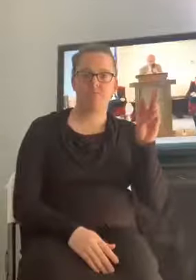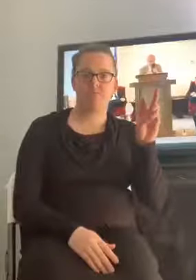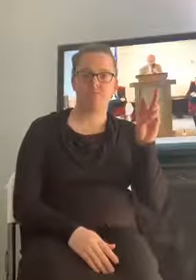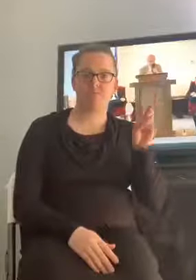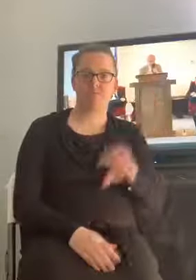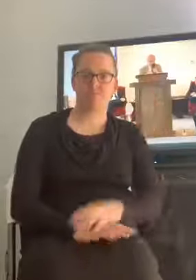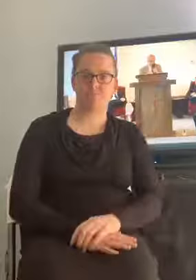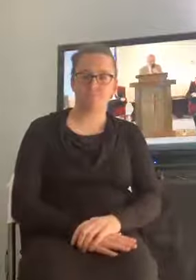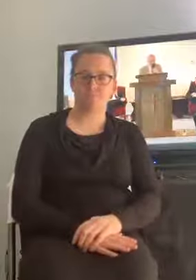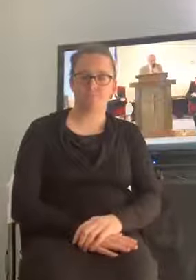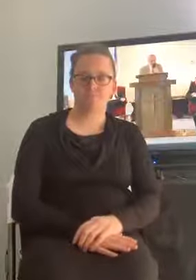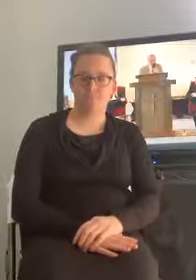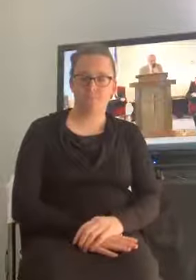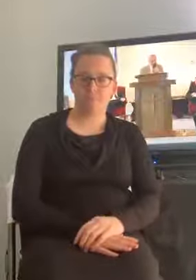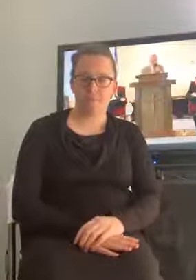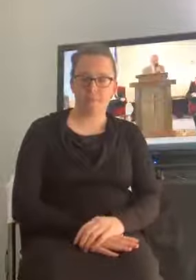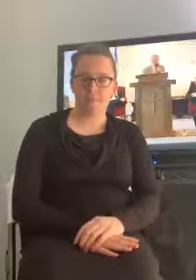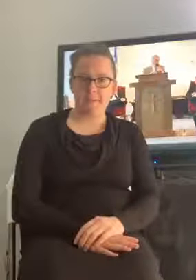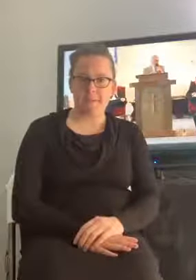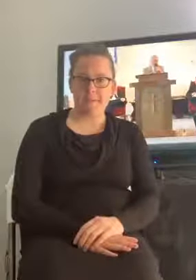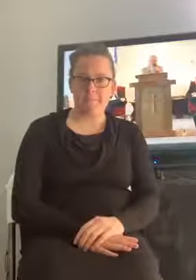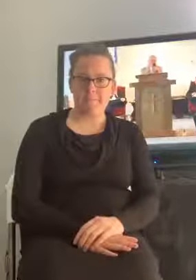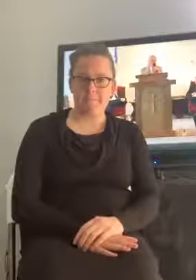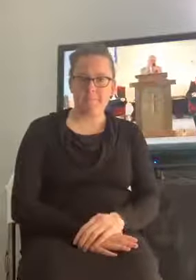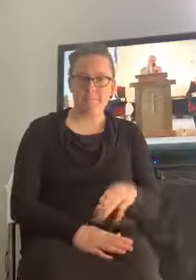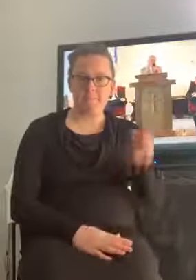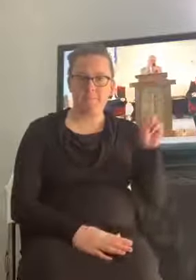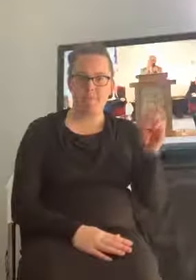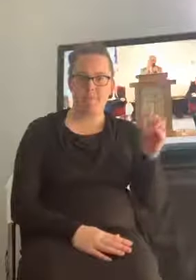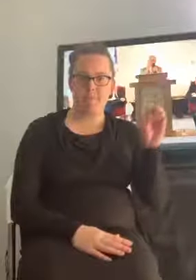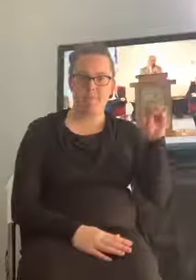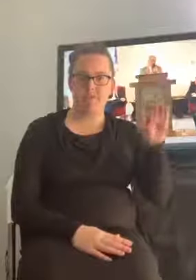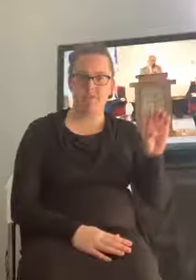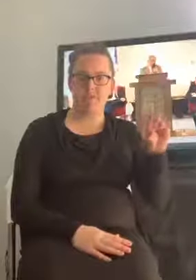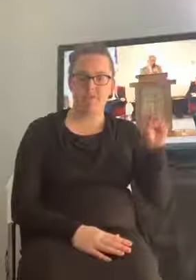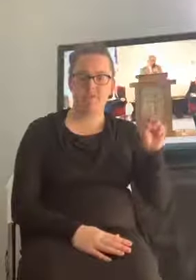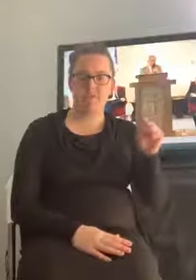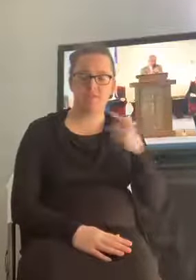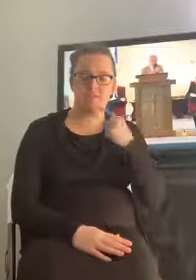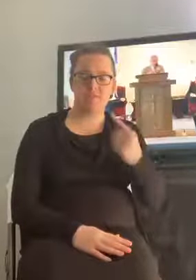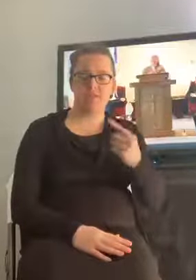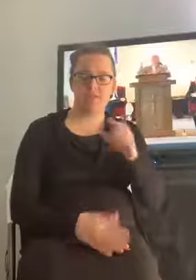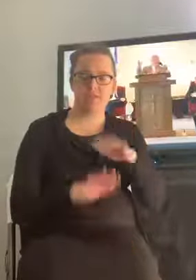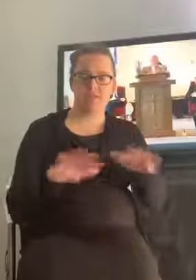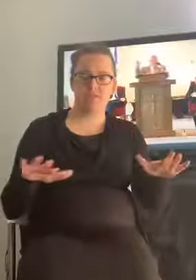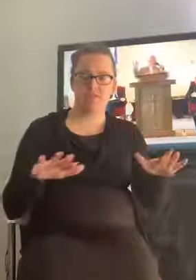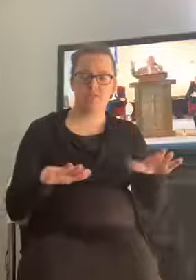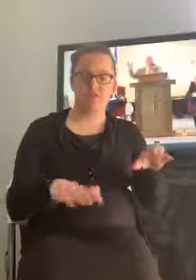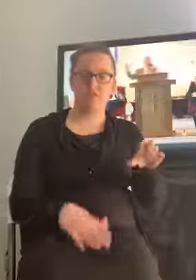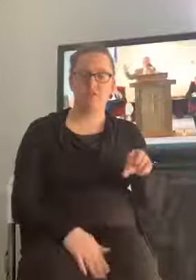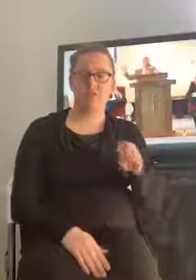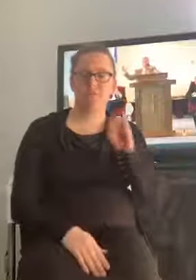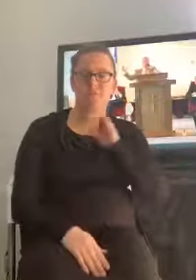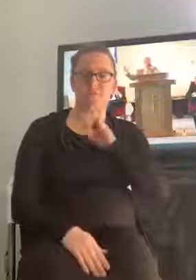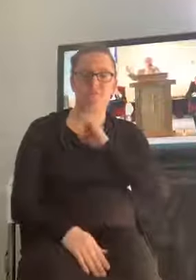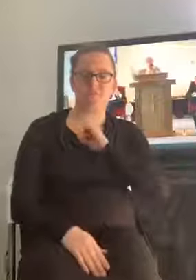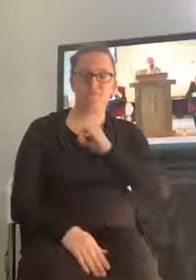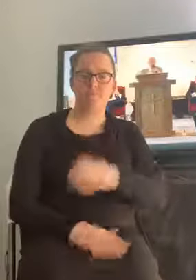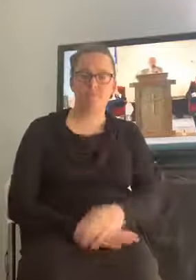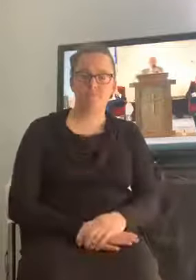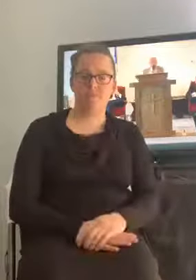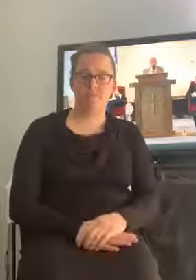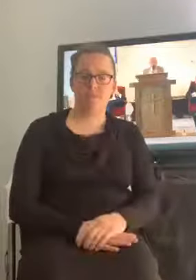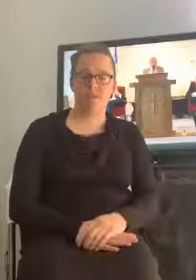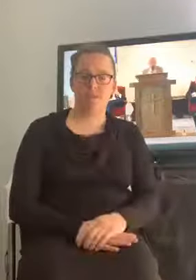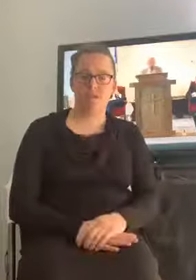referenced Thursday night, Moses is speaking to the children of Israel. He said, I'm